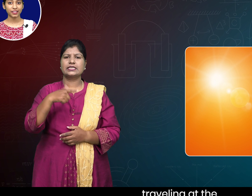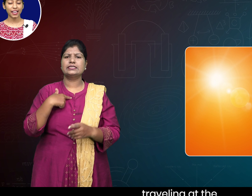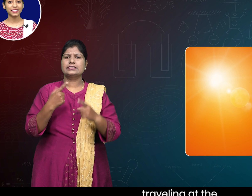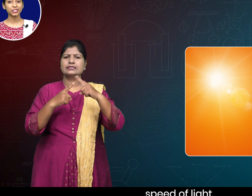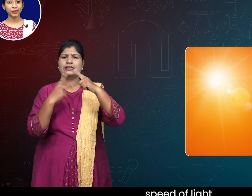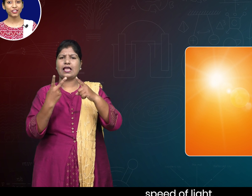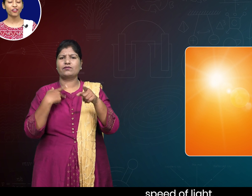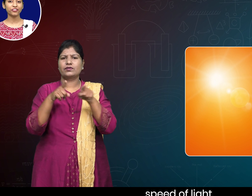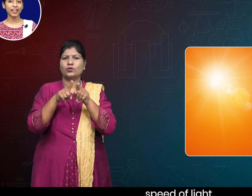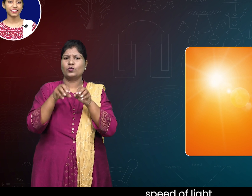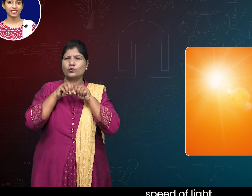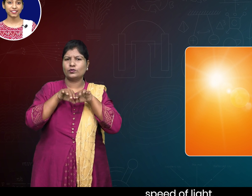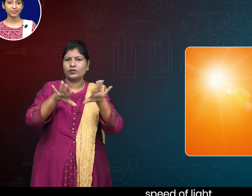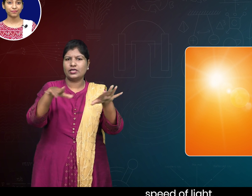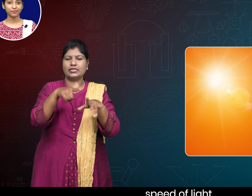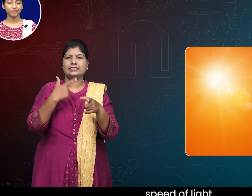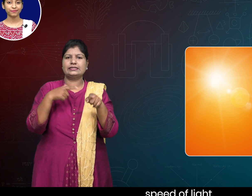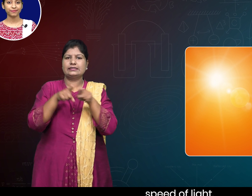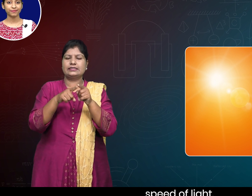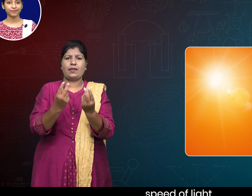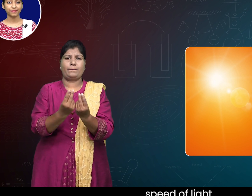traveling at the speed of light.